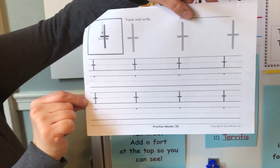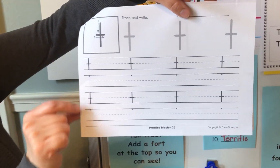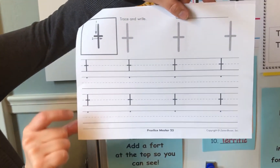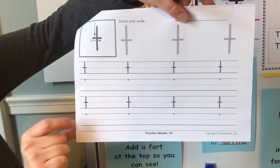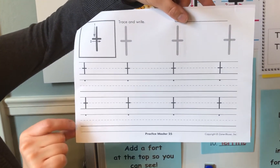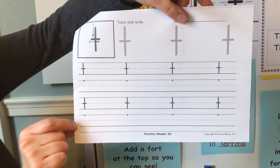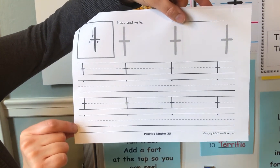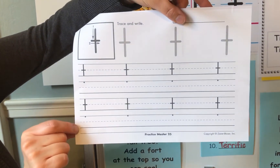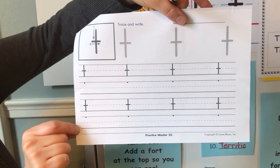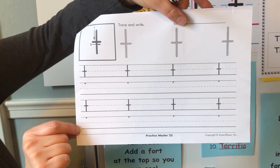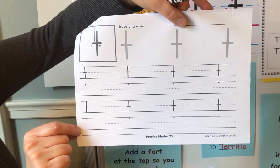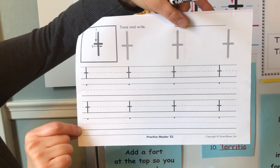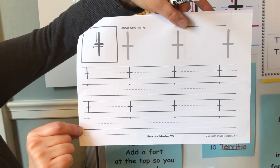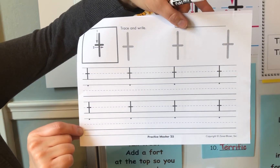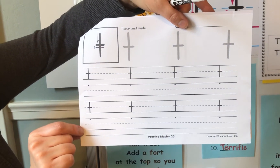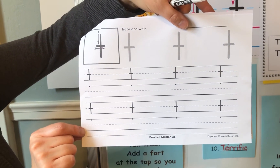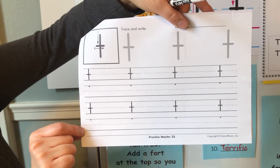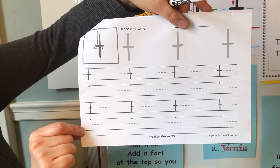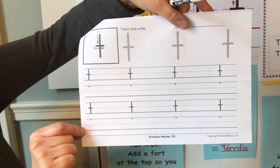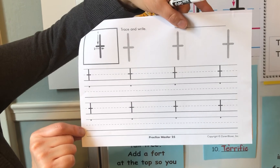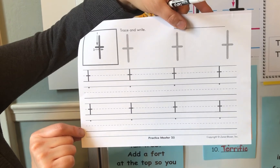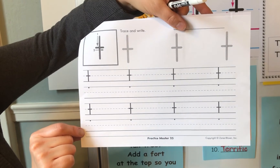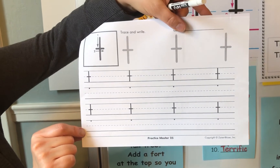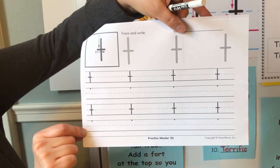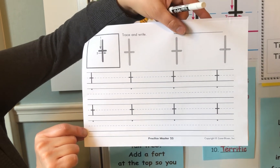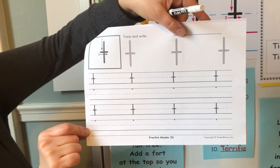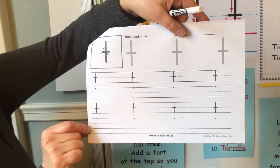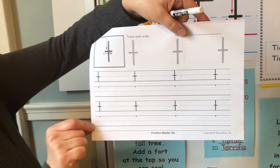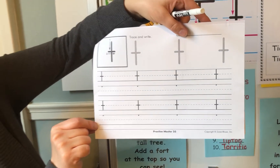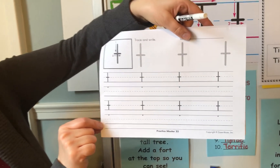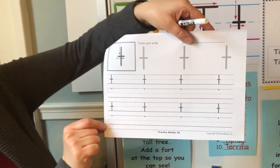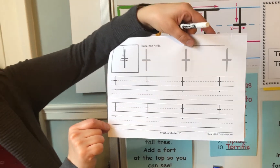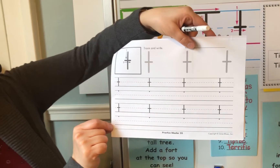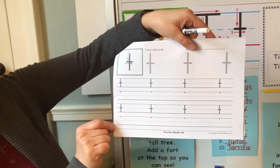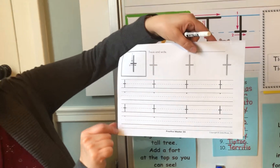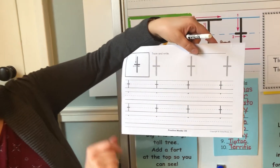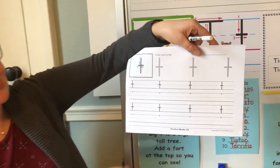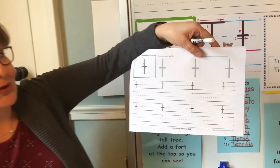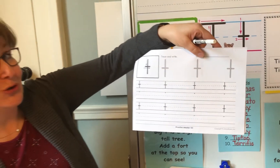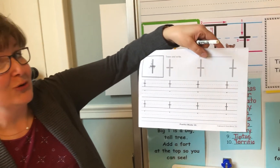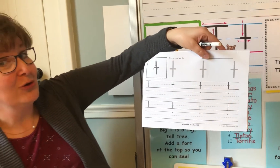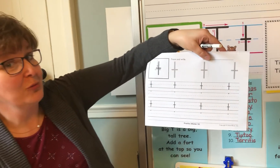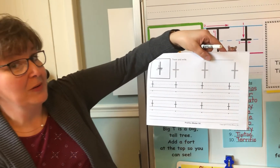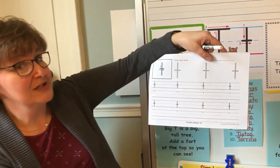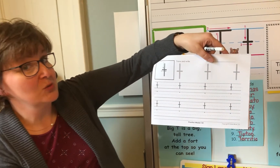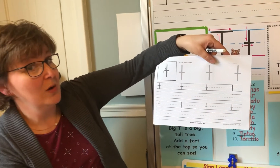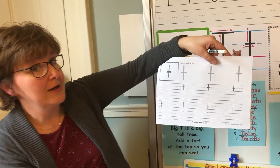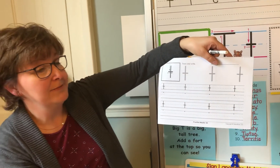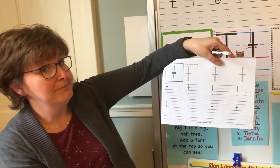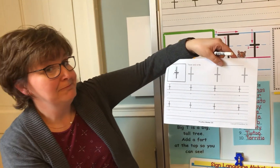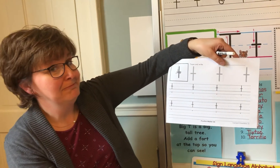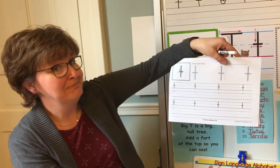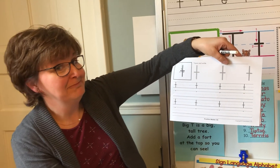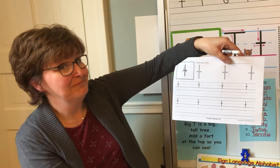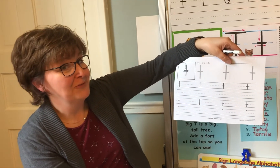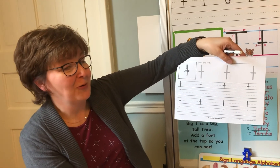T's, and write your T's. And then I want you to circle your best one.